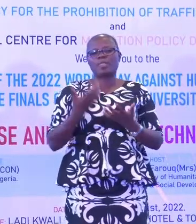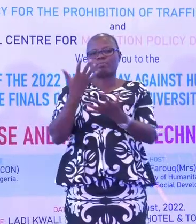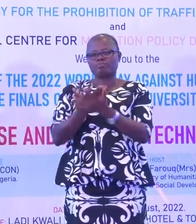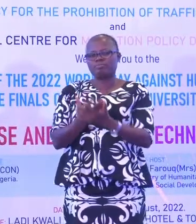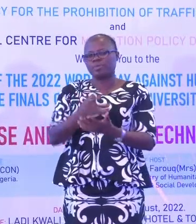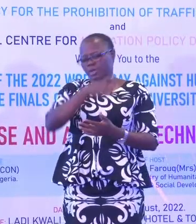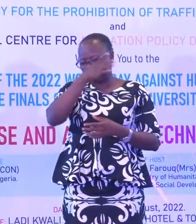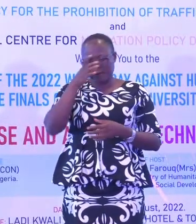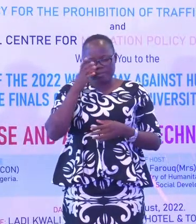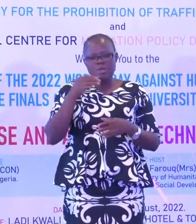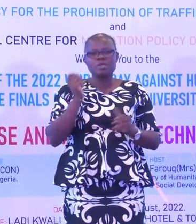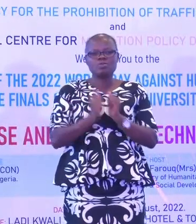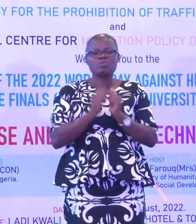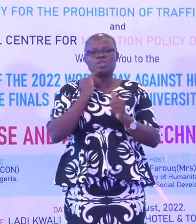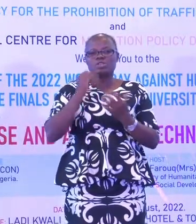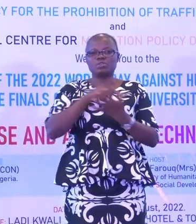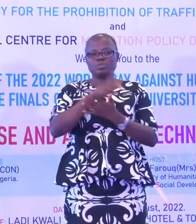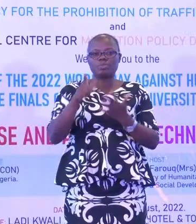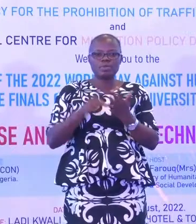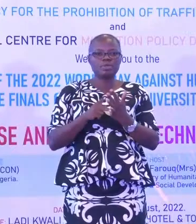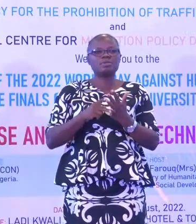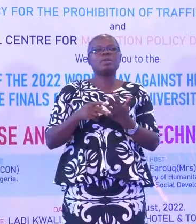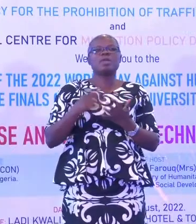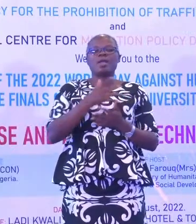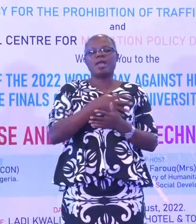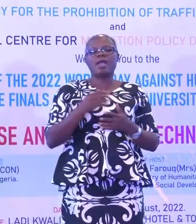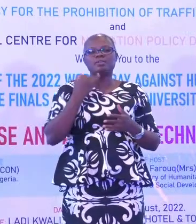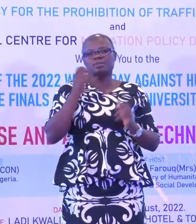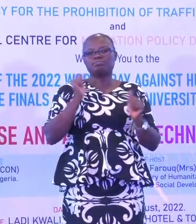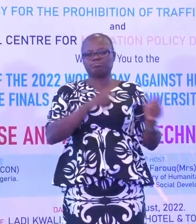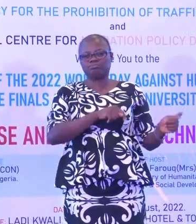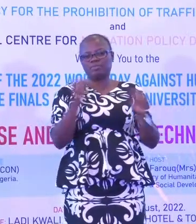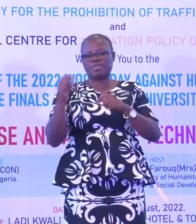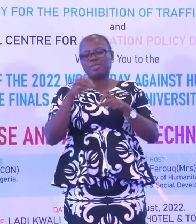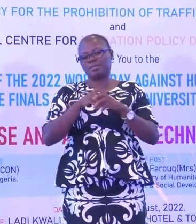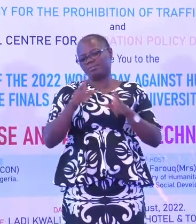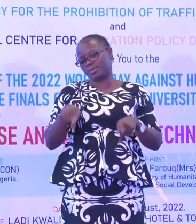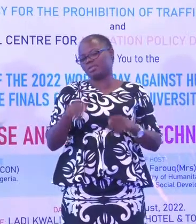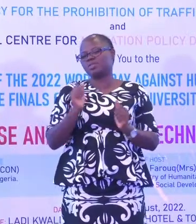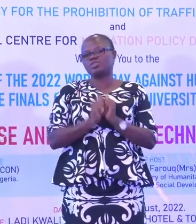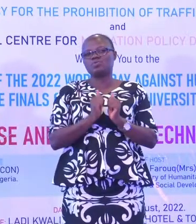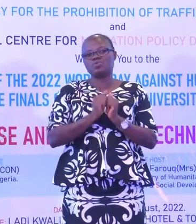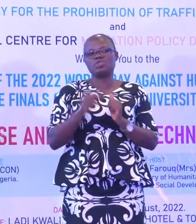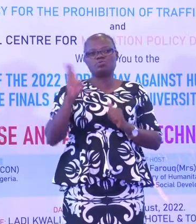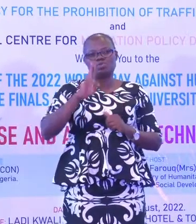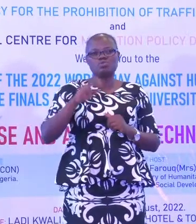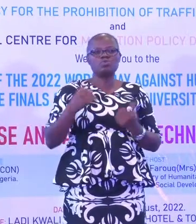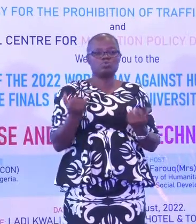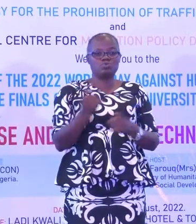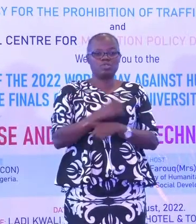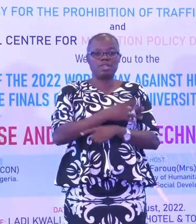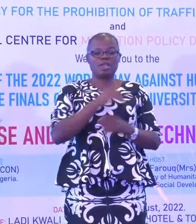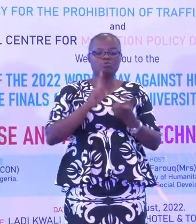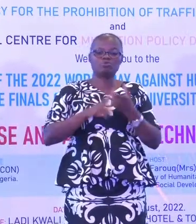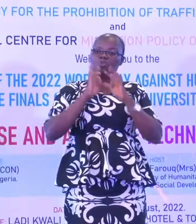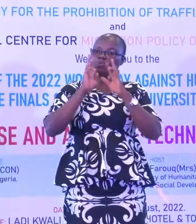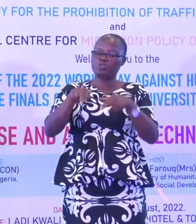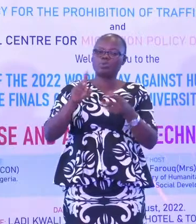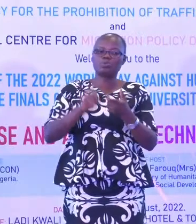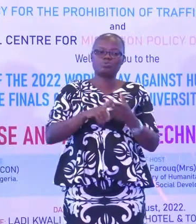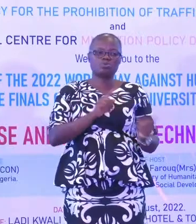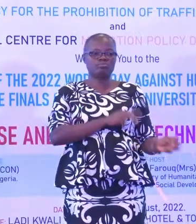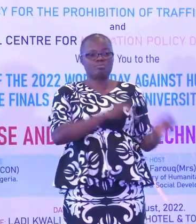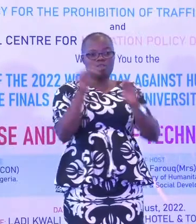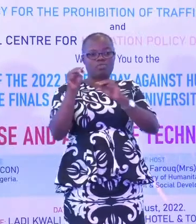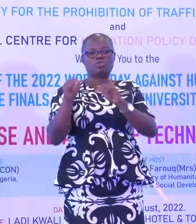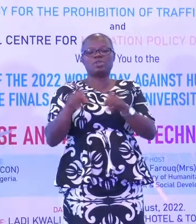product which uses publicly available open source migration data, which can be used to predict and to respond to migration